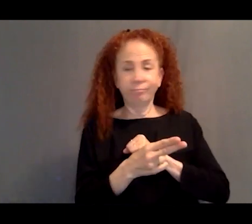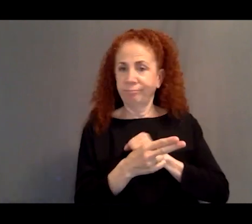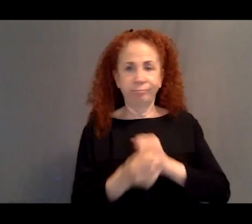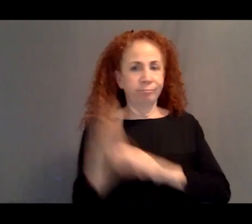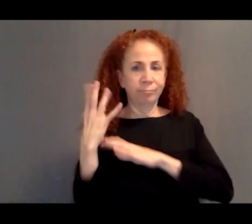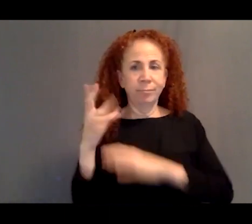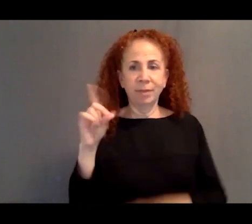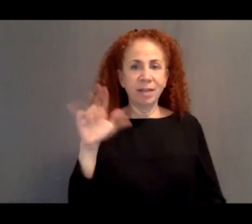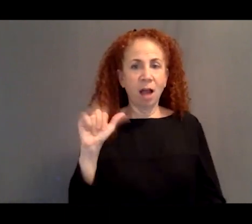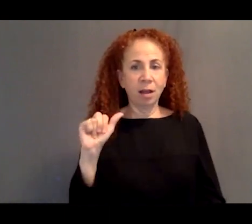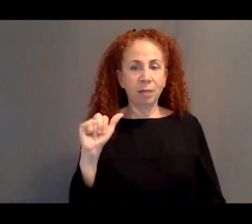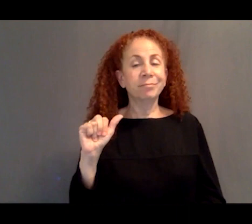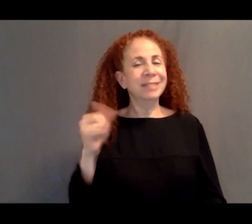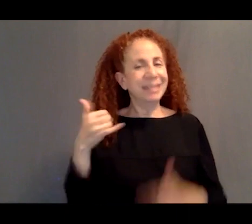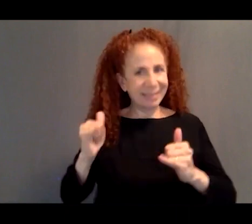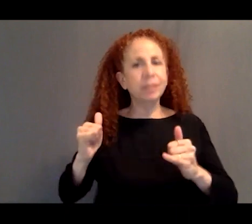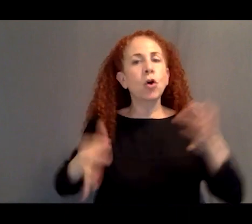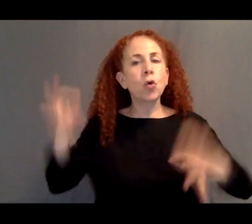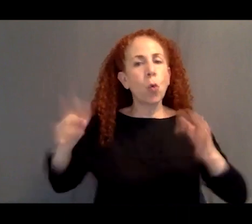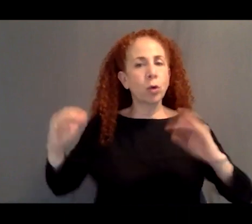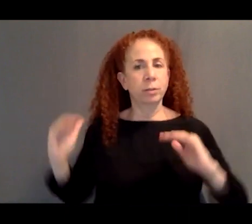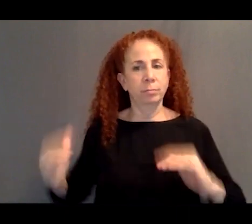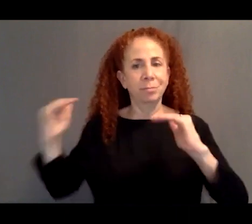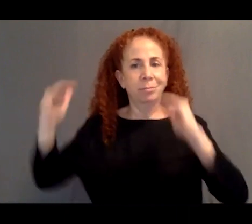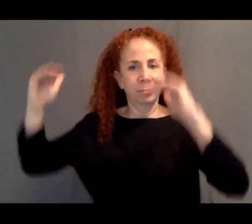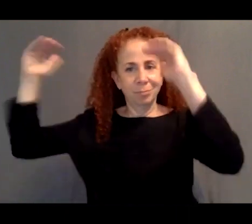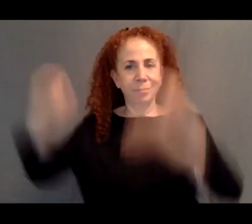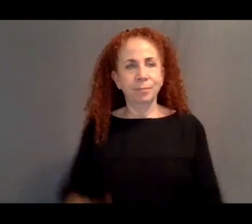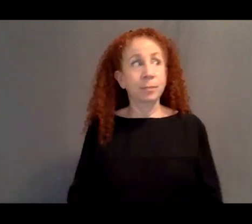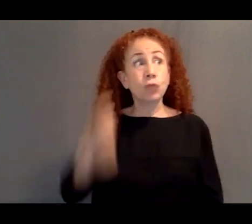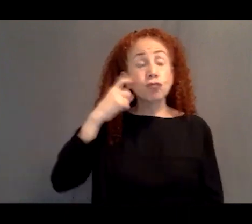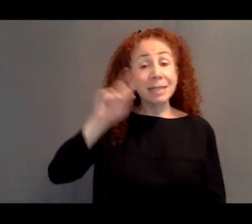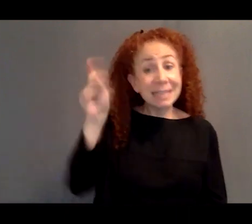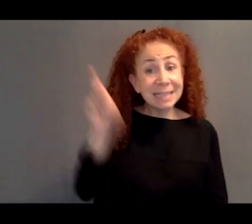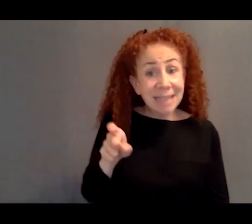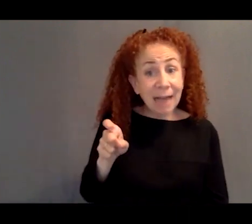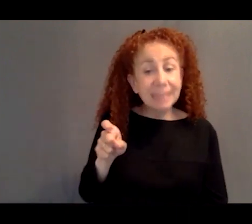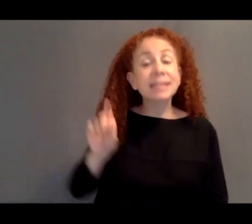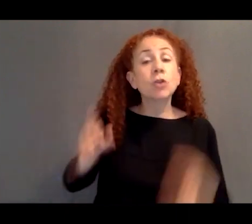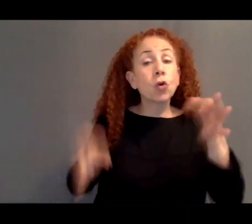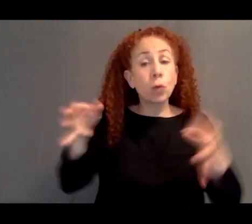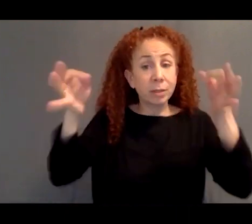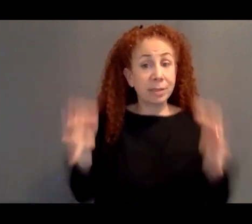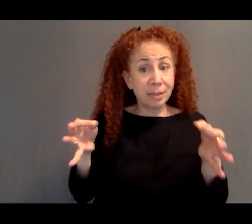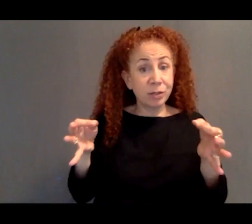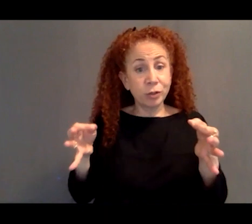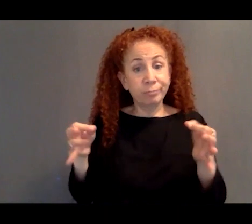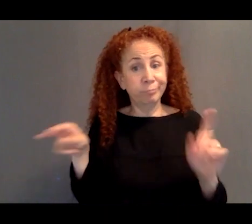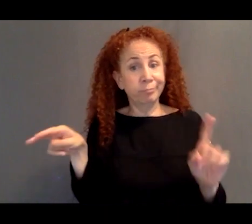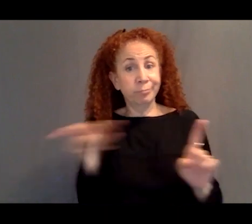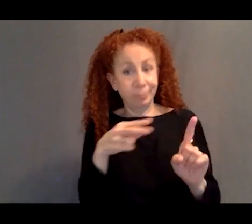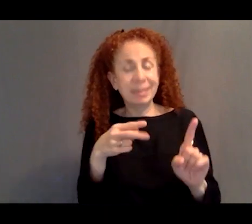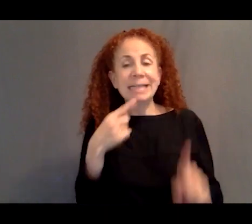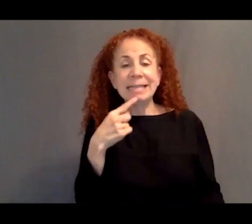That's gone through the courts. A recent court decision in Texas put